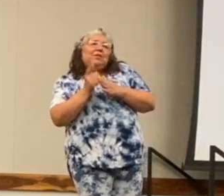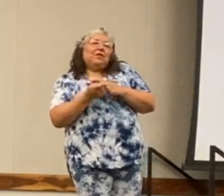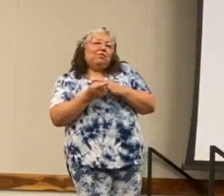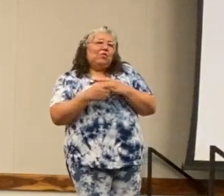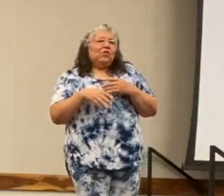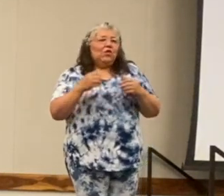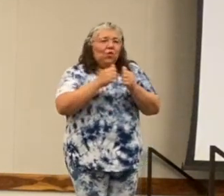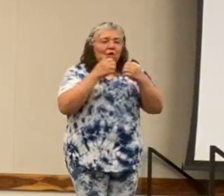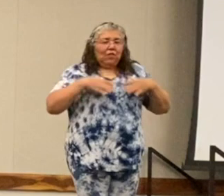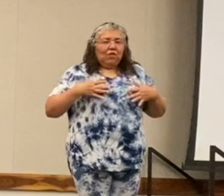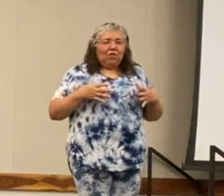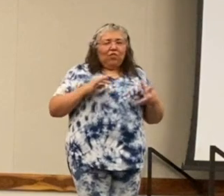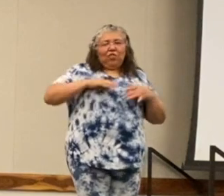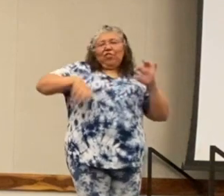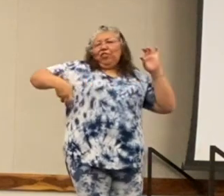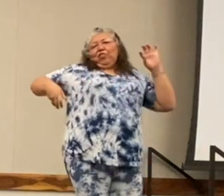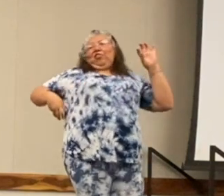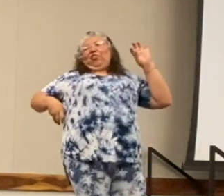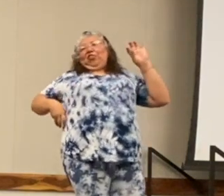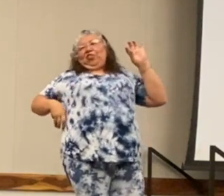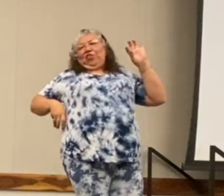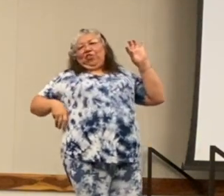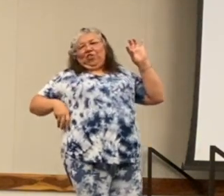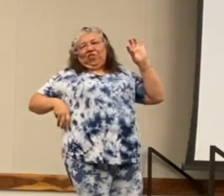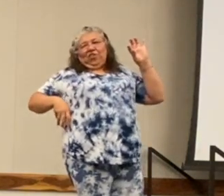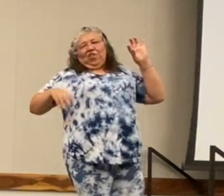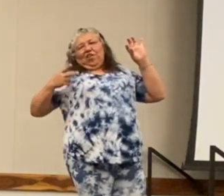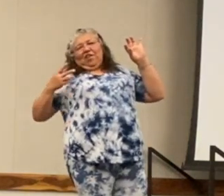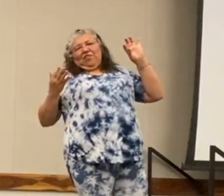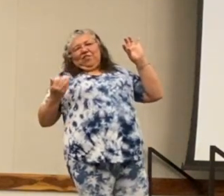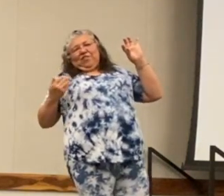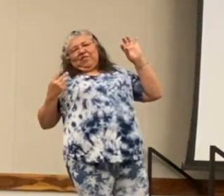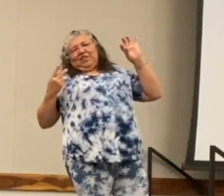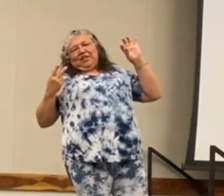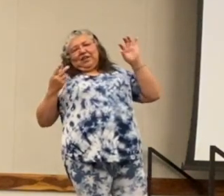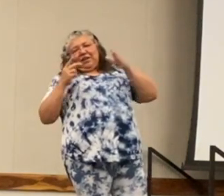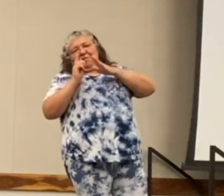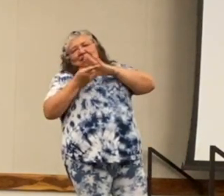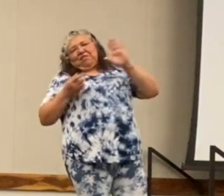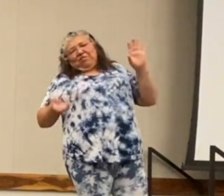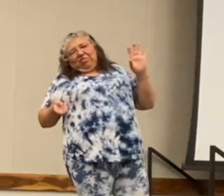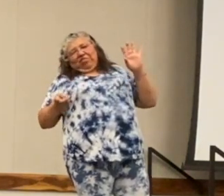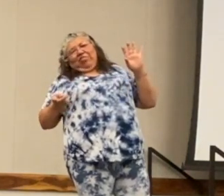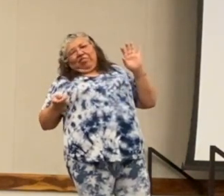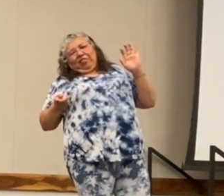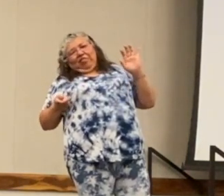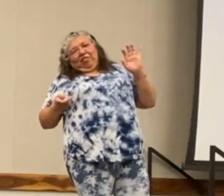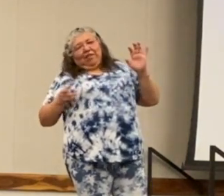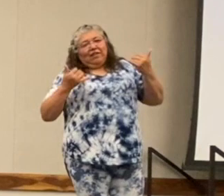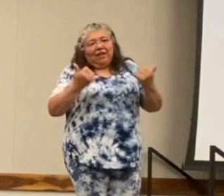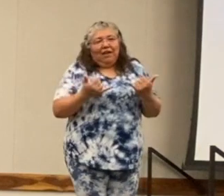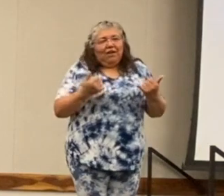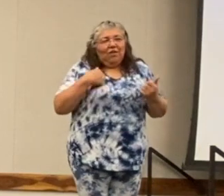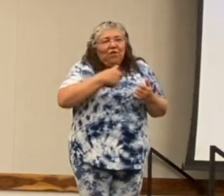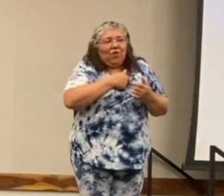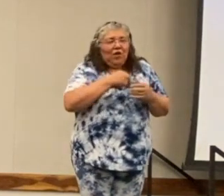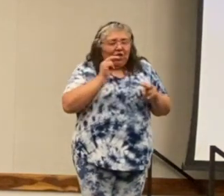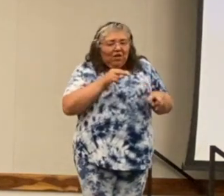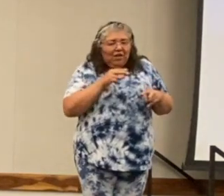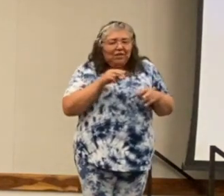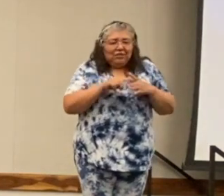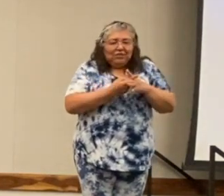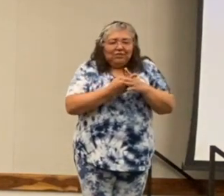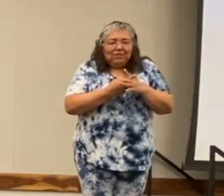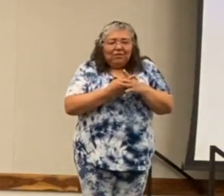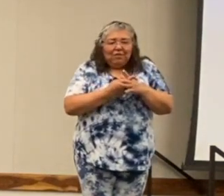over him. He contorted his body and all that stuff. He laid there for 15 minutes. And so we look at him and we start laughing. And he's